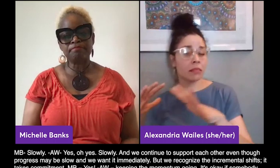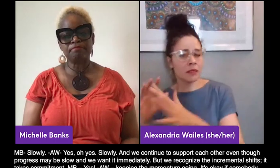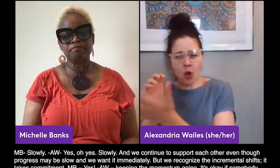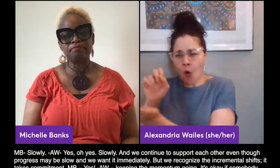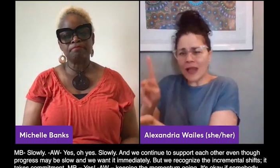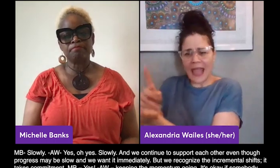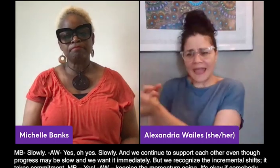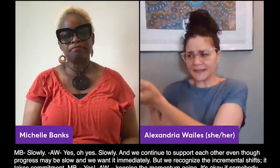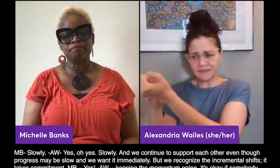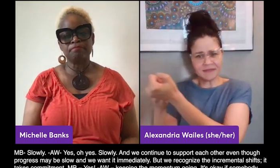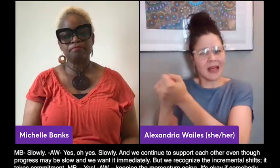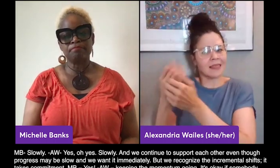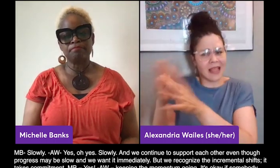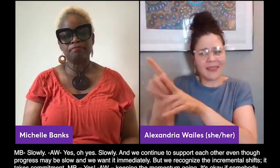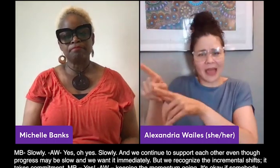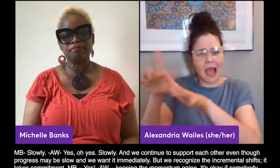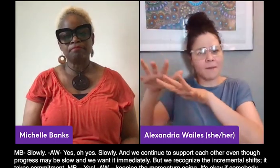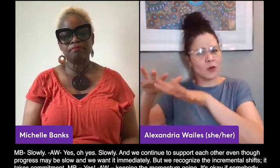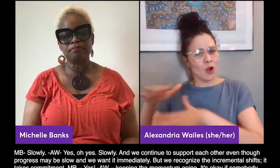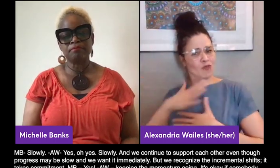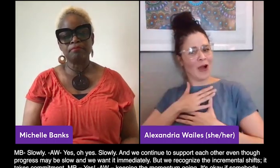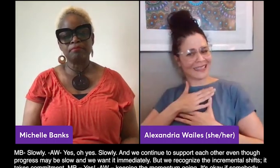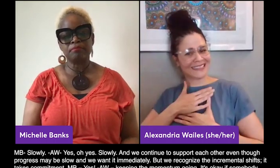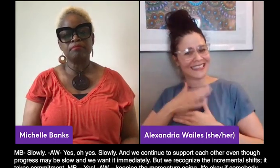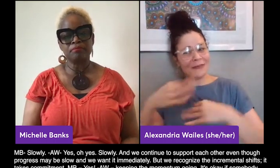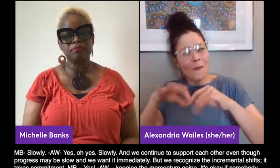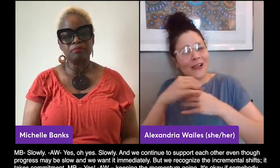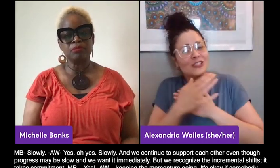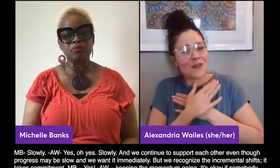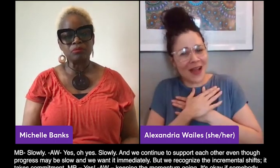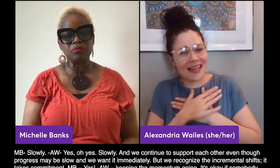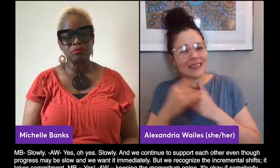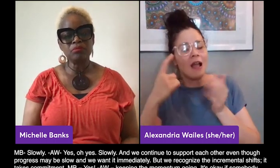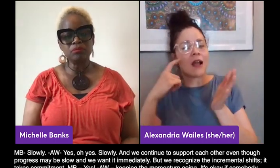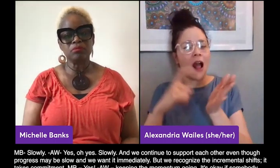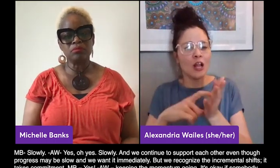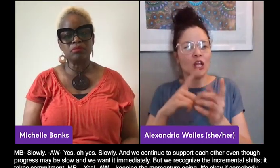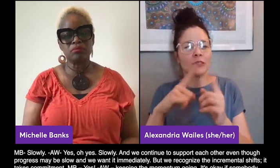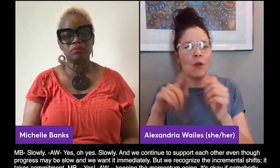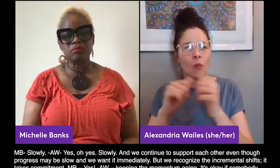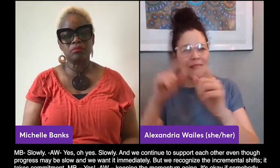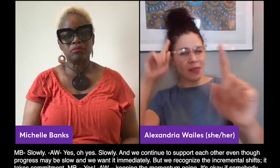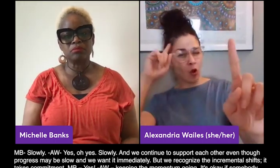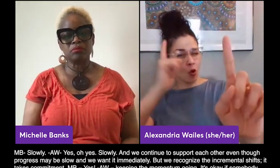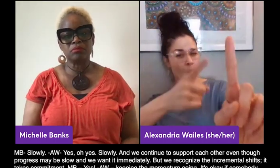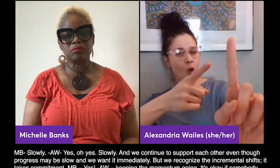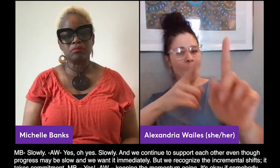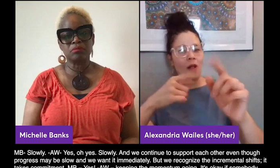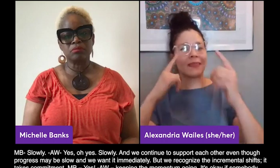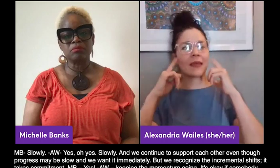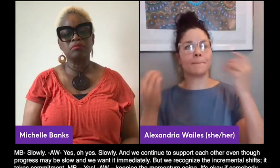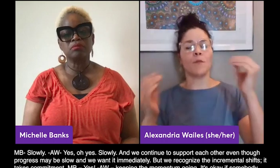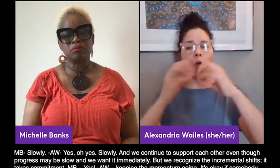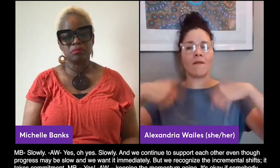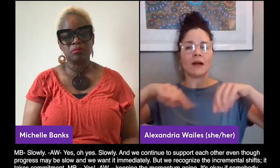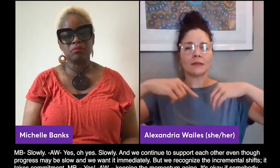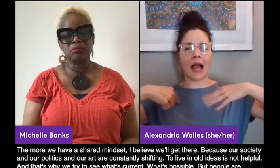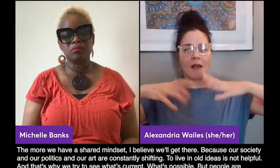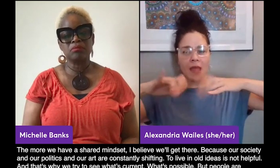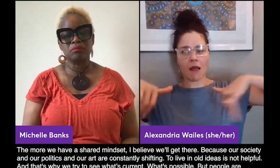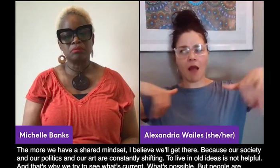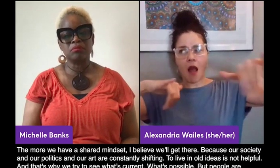It's okay if somebody needs to rest. It's important to rest. But just acknowledge what the ultimate goal